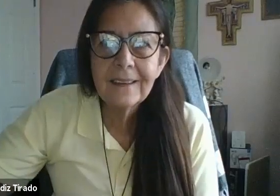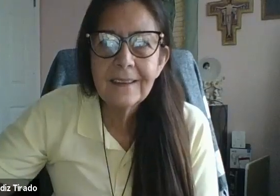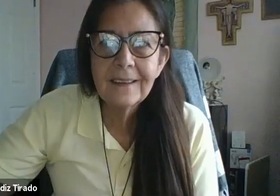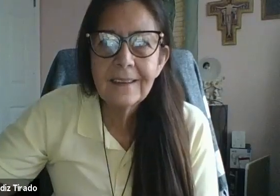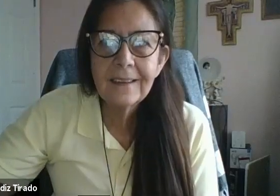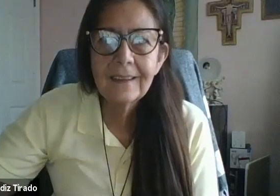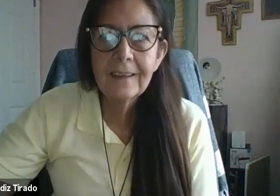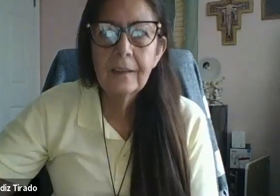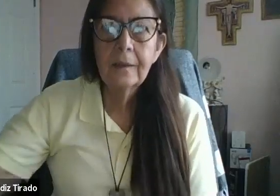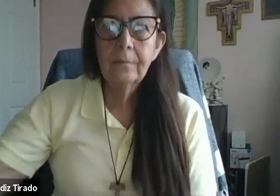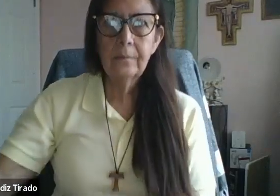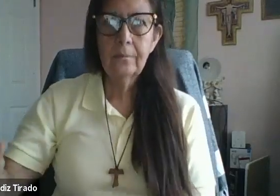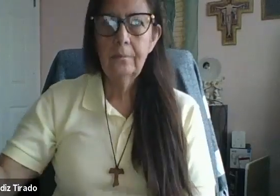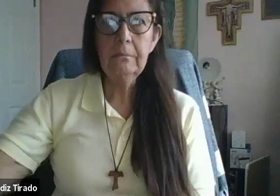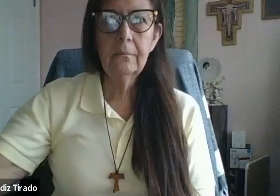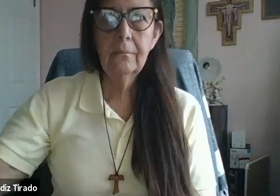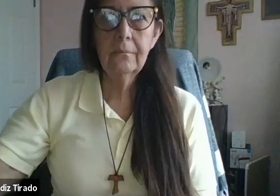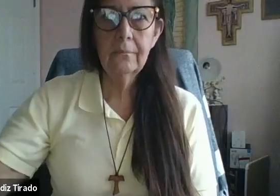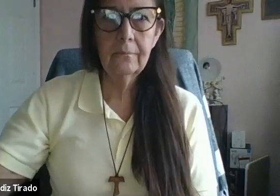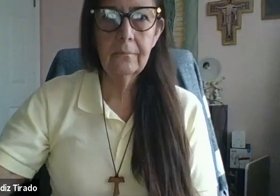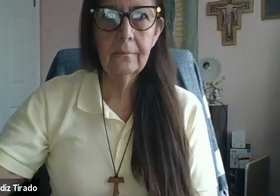Yeah, you don't have to worry about unmuting. That's the beauty of this one. Nobody has to tell